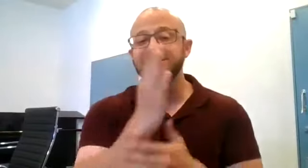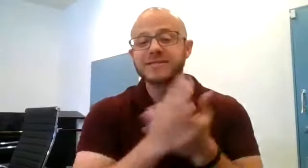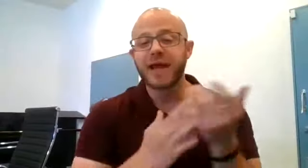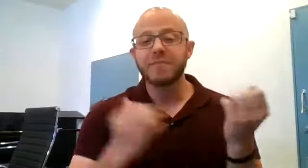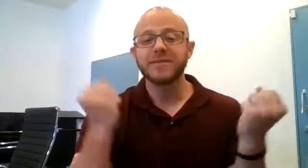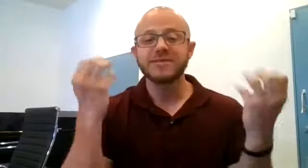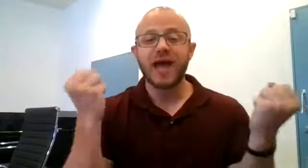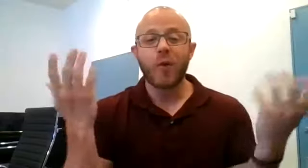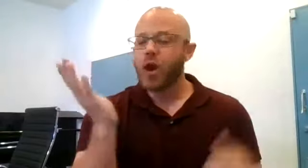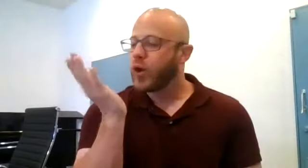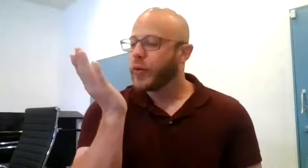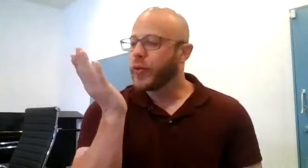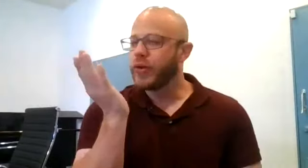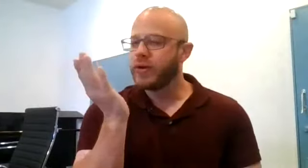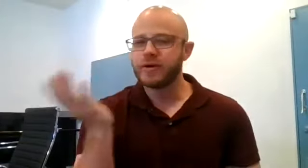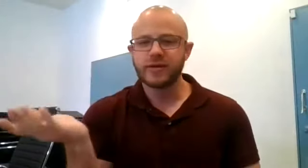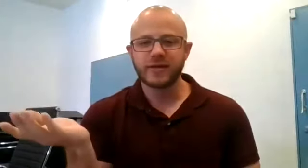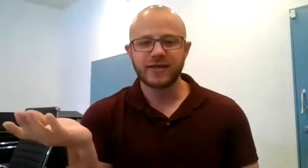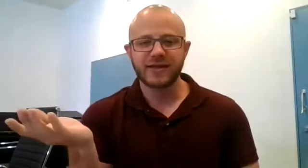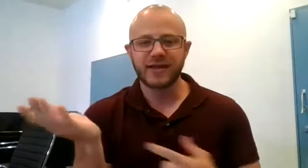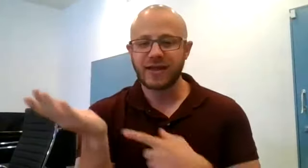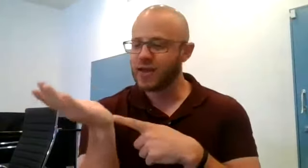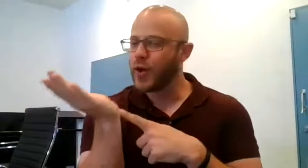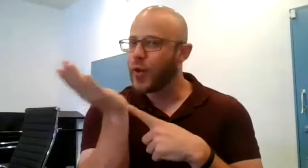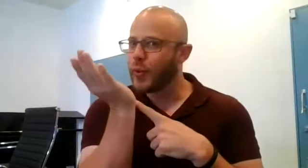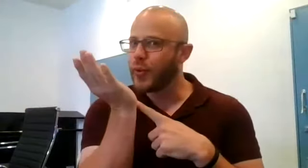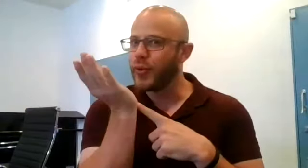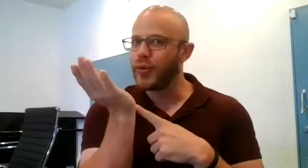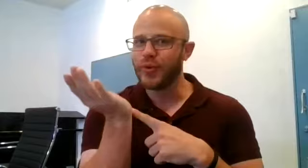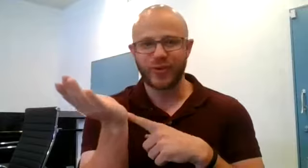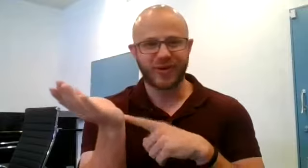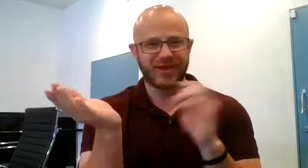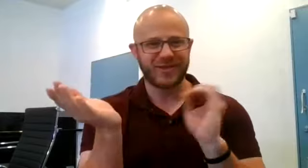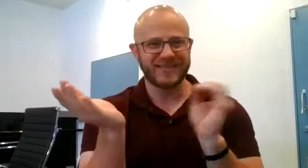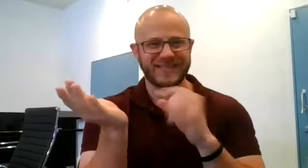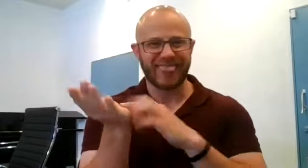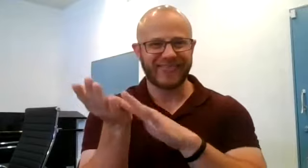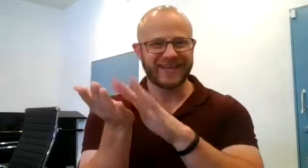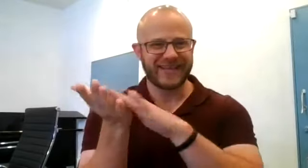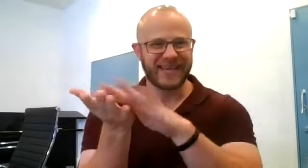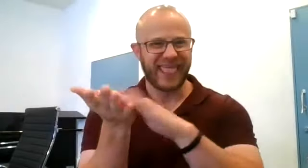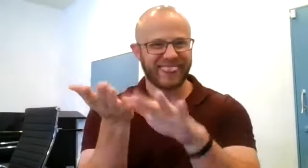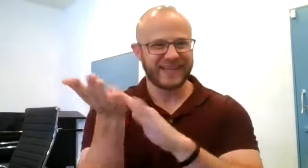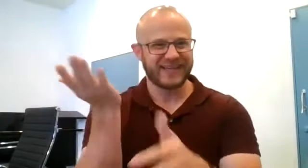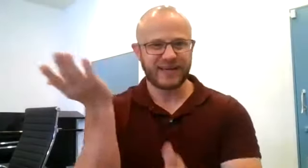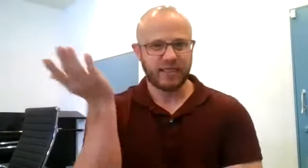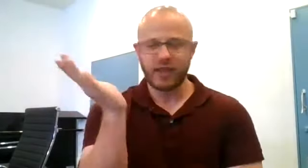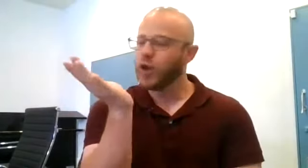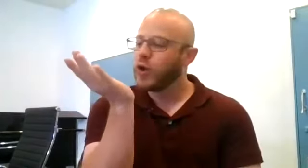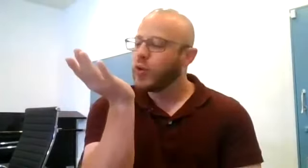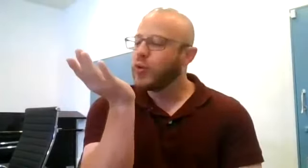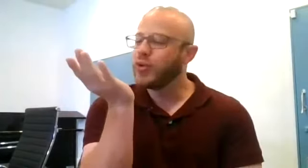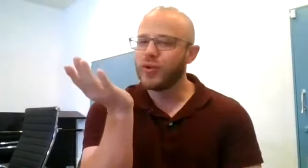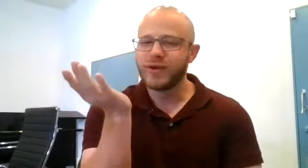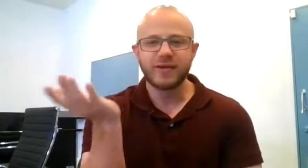Maybe you'll see some people sign like this. They're blow into their palm of their hand. It means nothing. It's empty. I